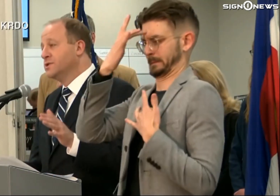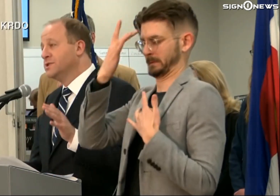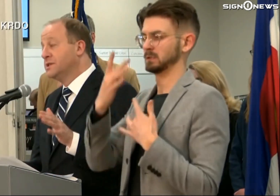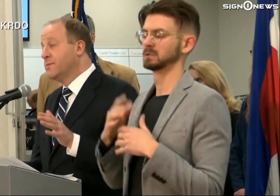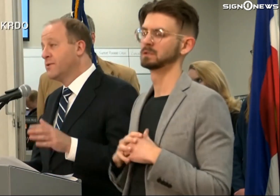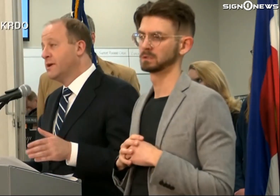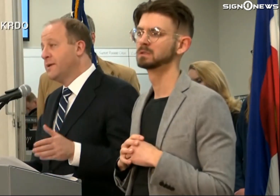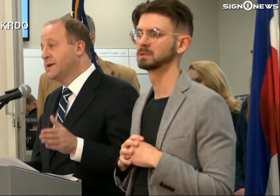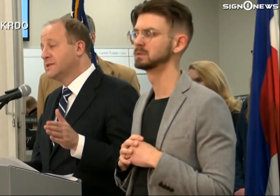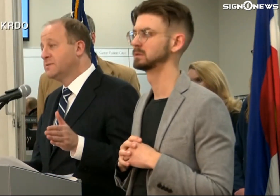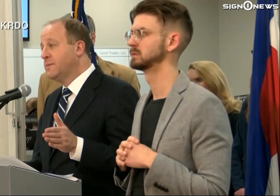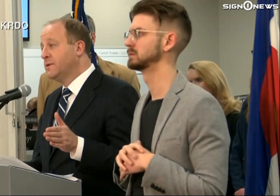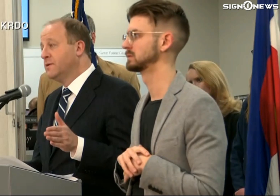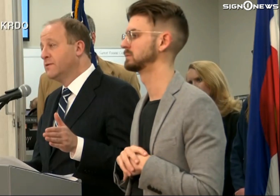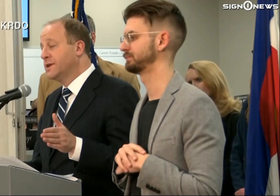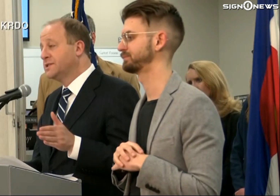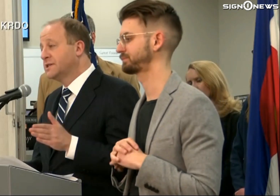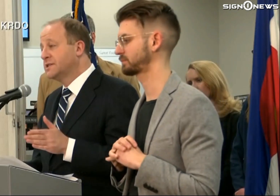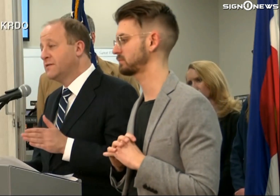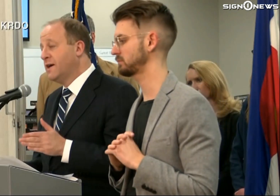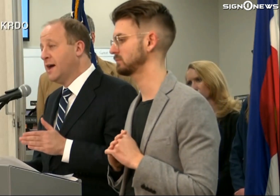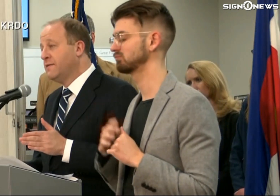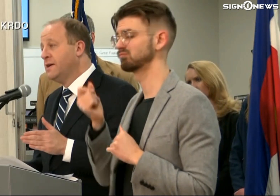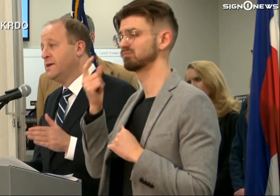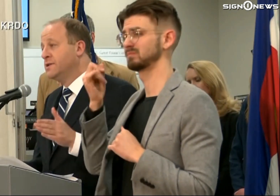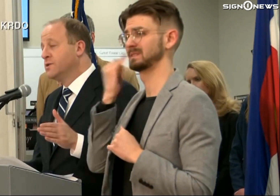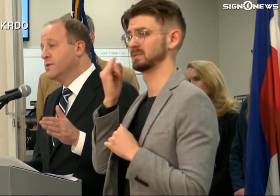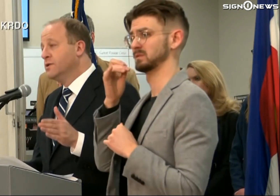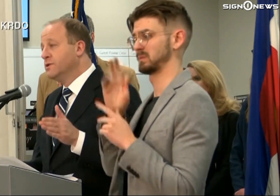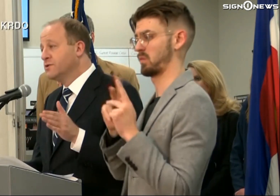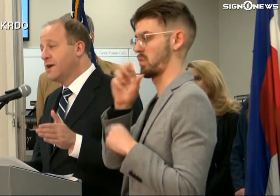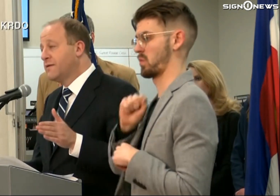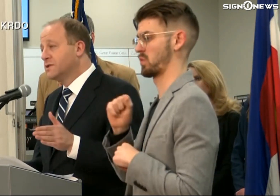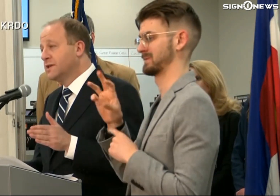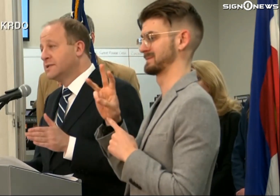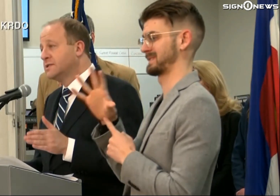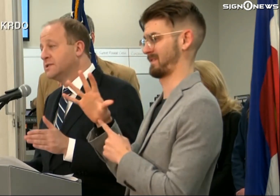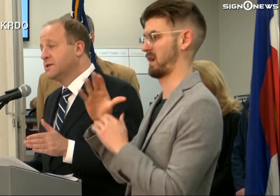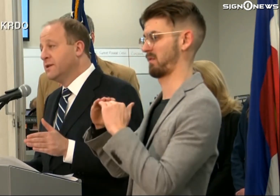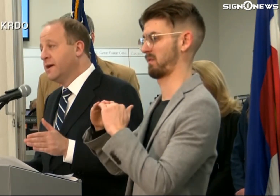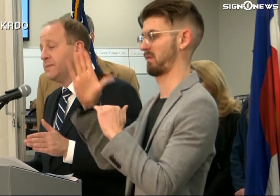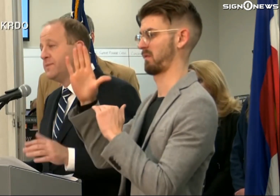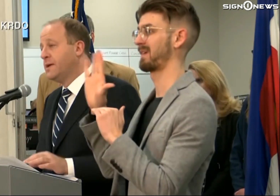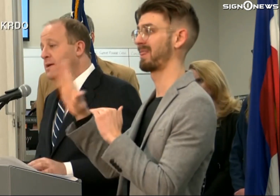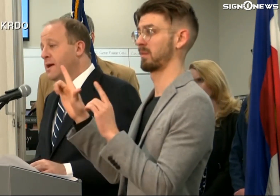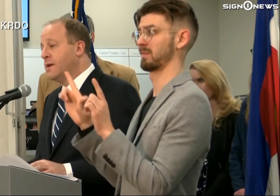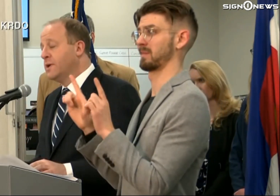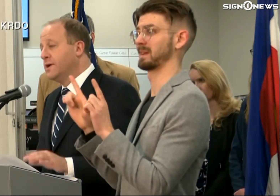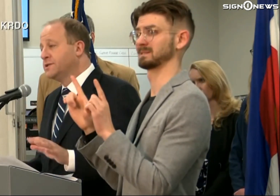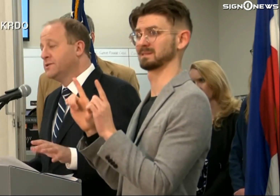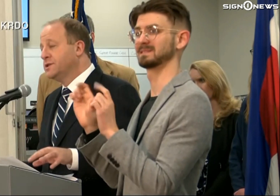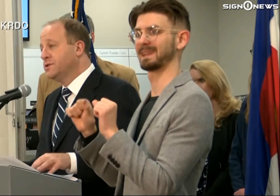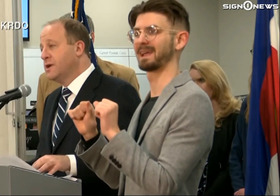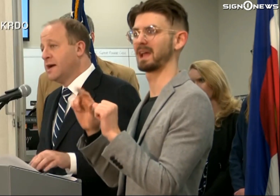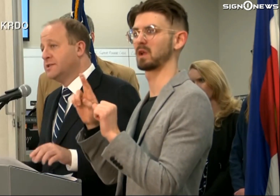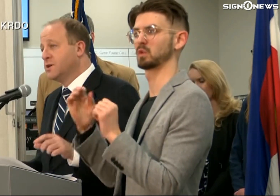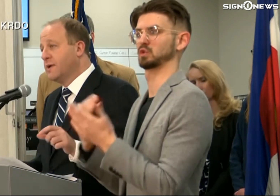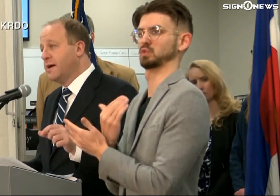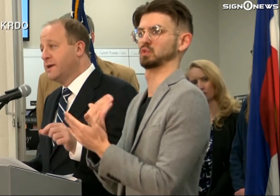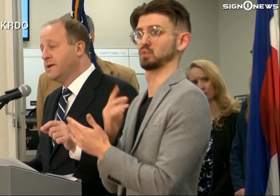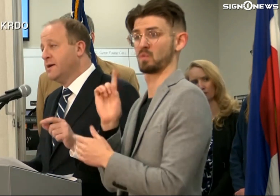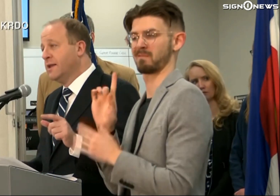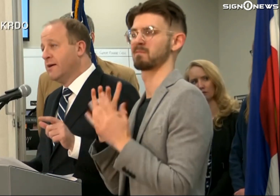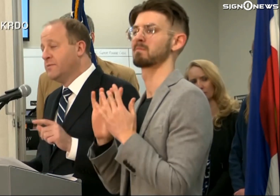an emergency temporary basis, people over age 65 to renew their driver's licenses online. And we also issued